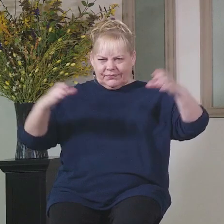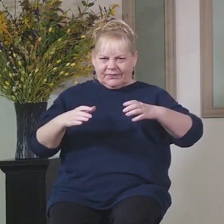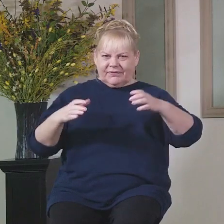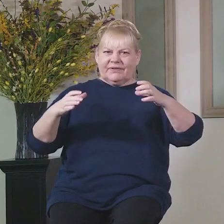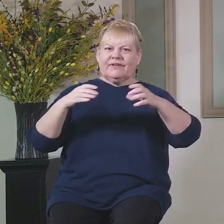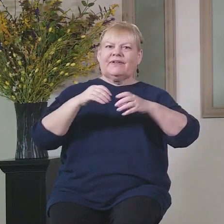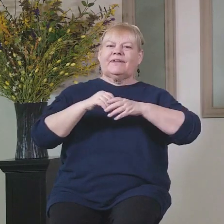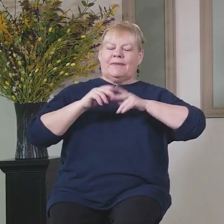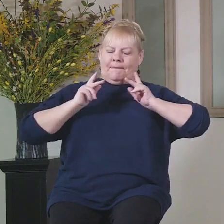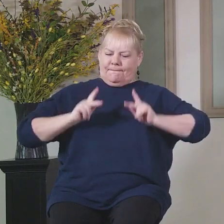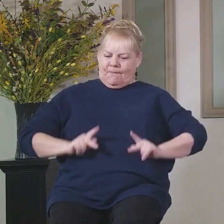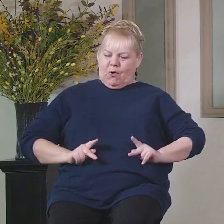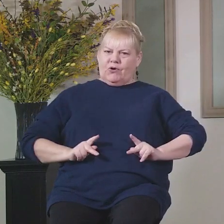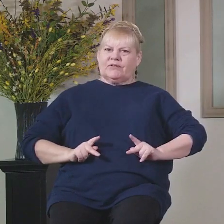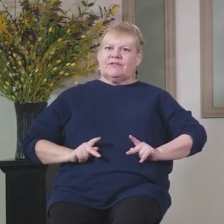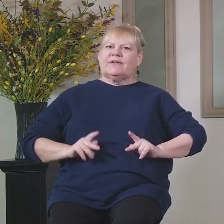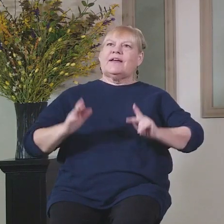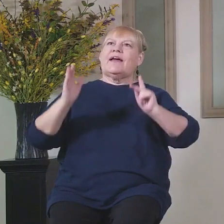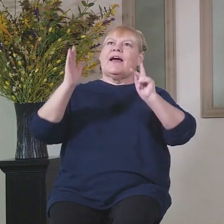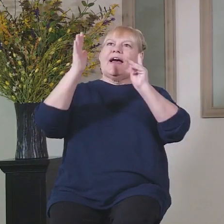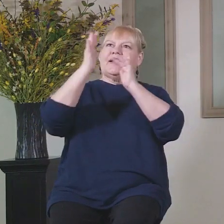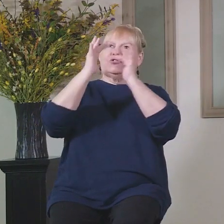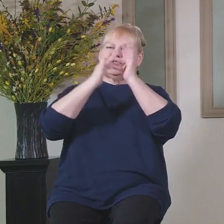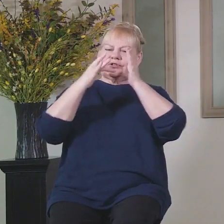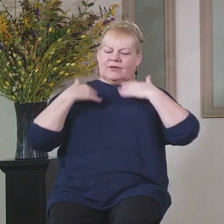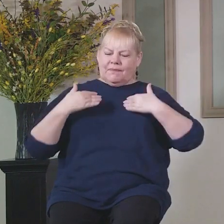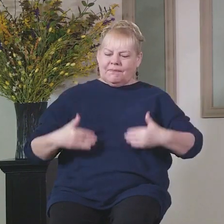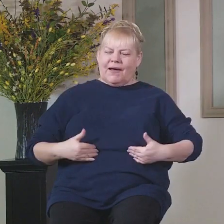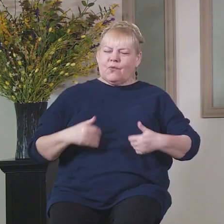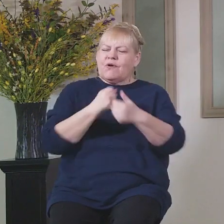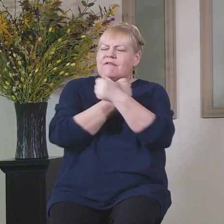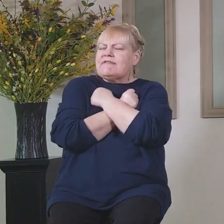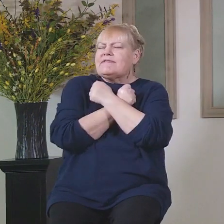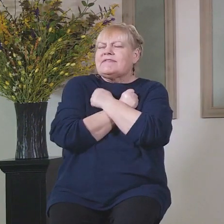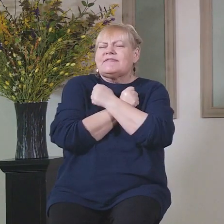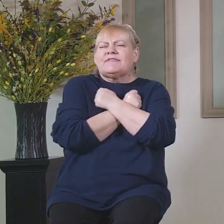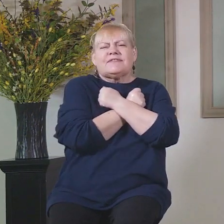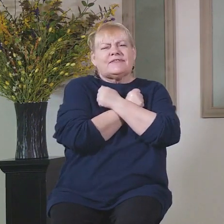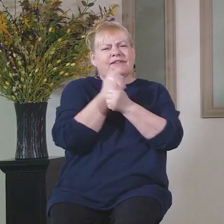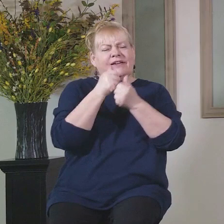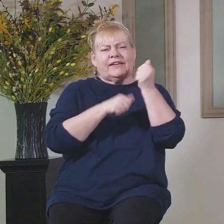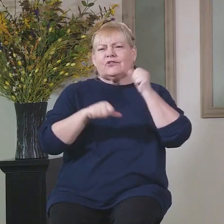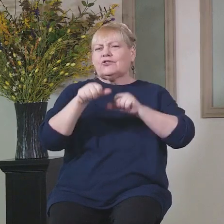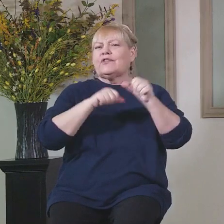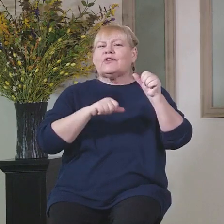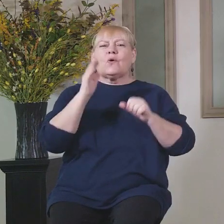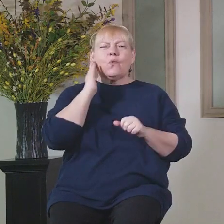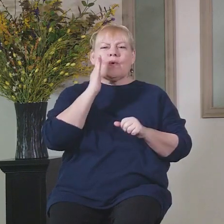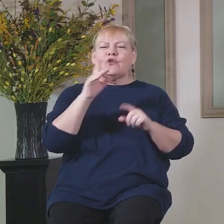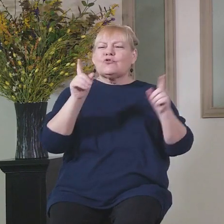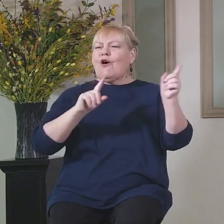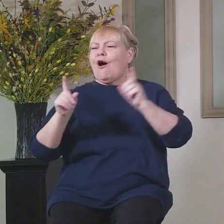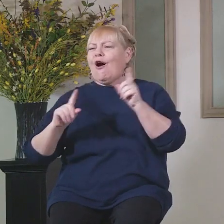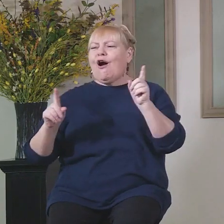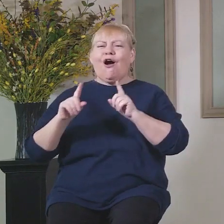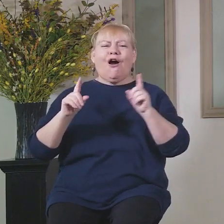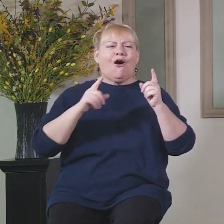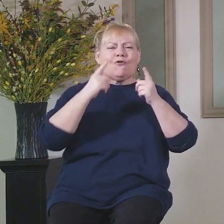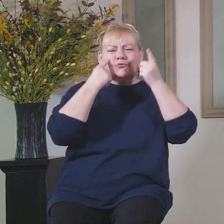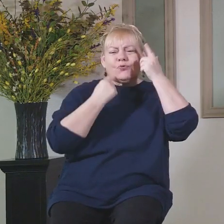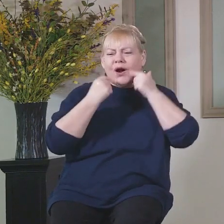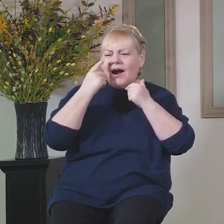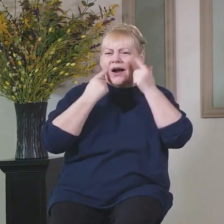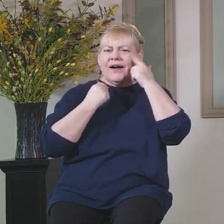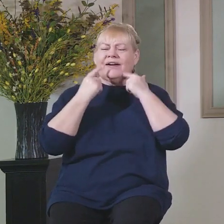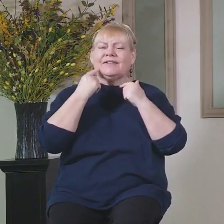in person as the body of Christ. And we're going to hug each other. We're going to love on each other. We're going to talk to each other, cry with each